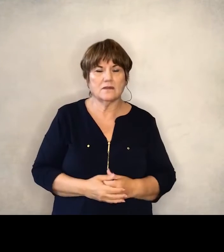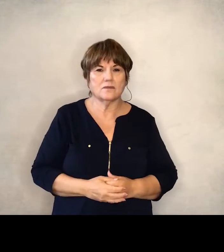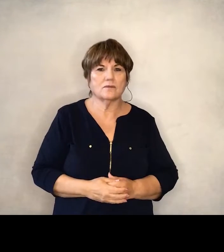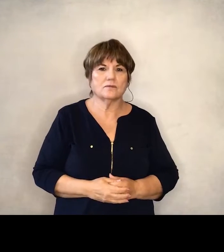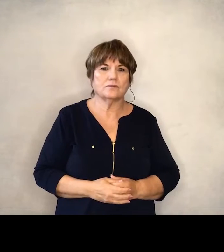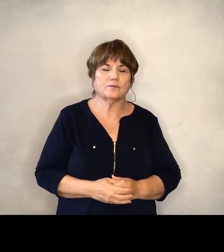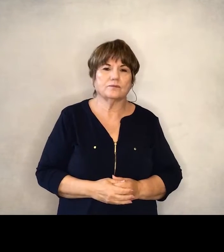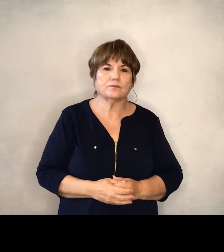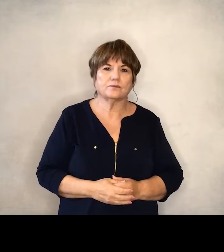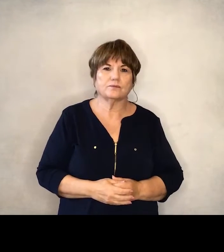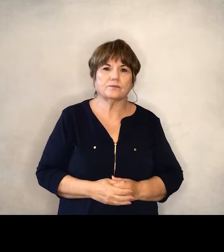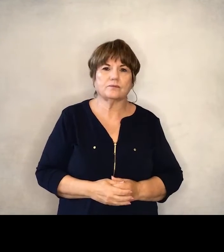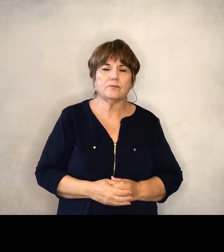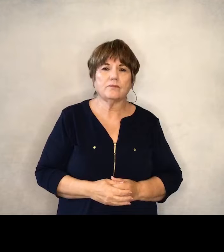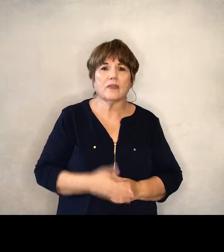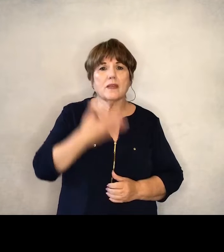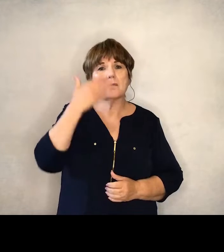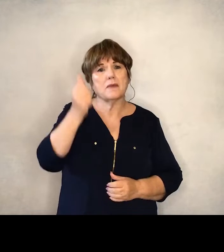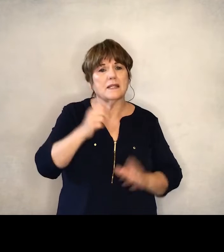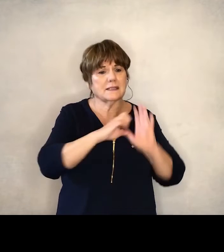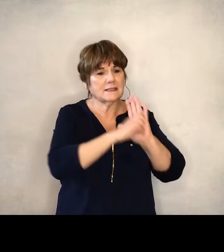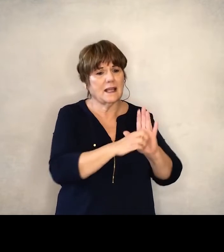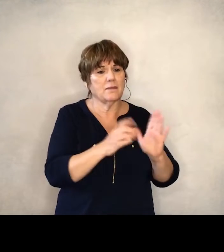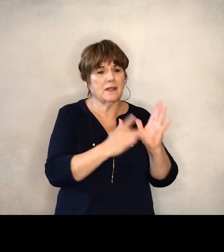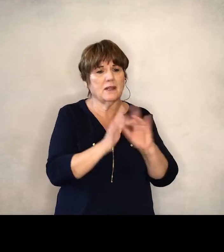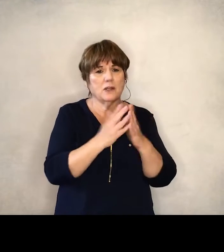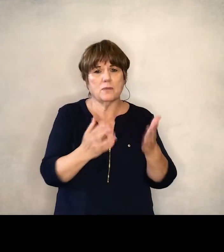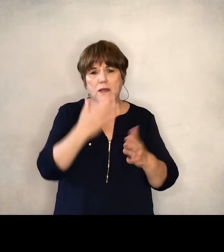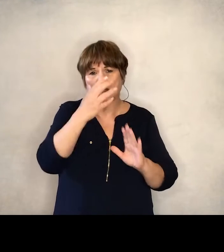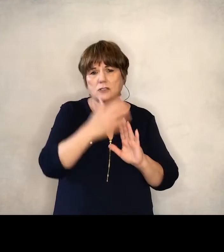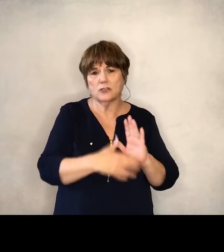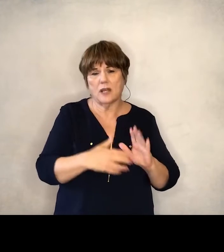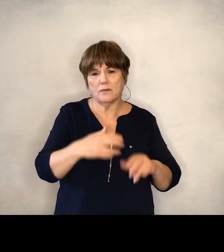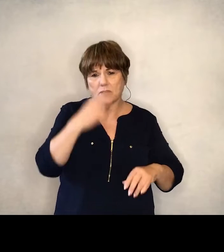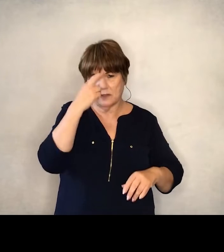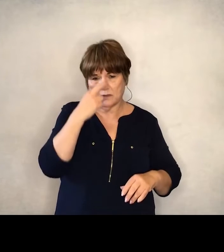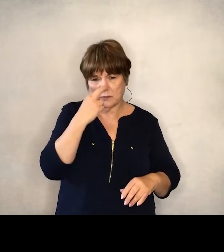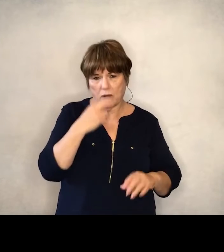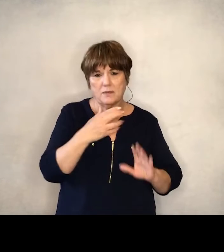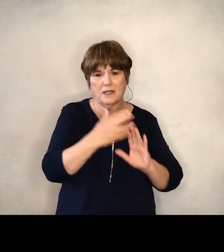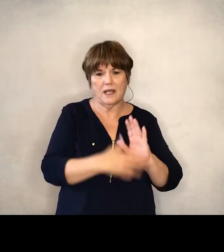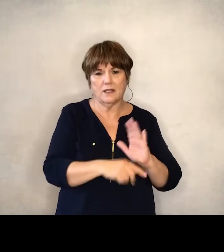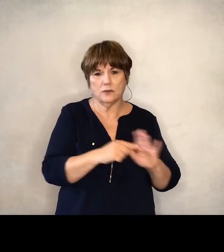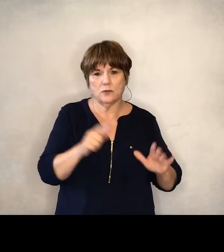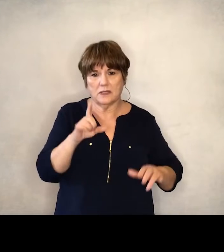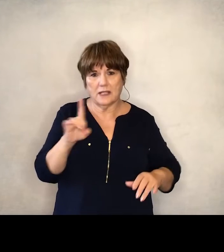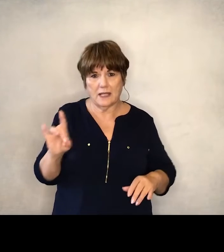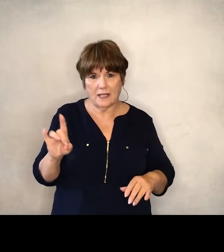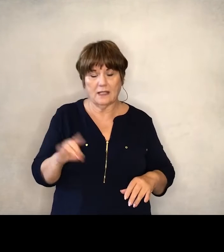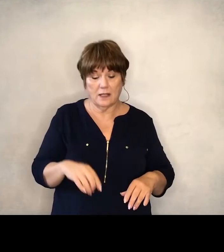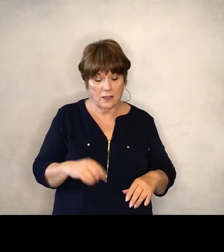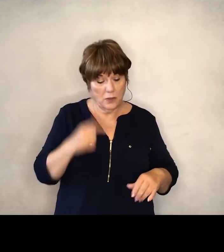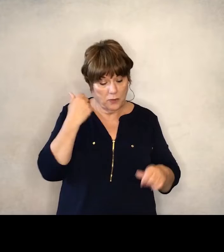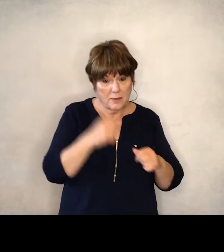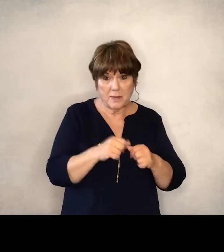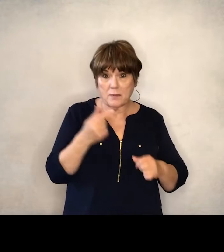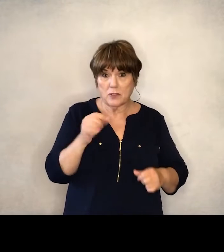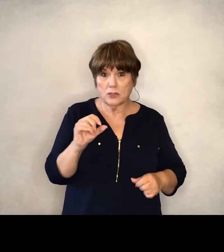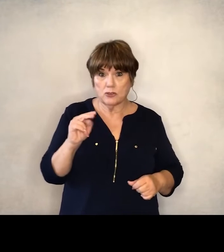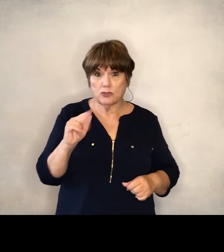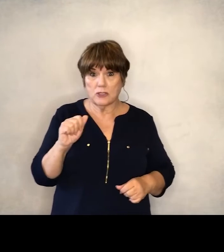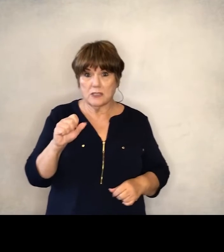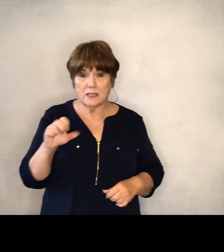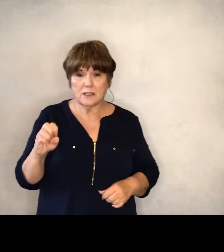The best illustration in the Bible of what Romans 8:28 is saying comes at the end of Genesis. Joseph has